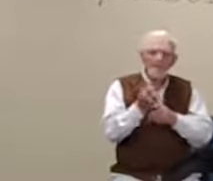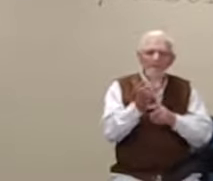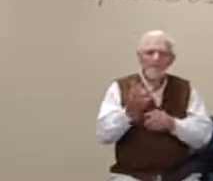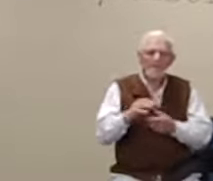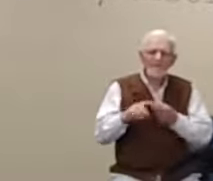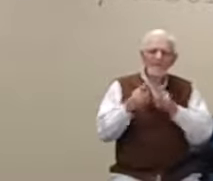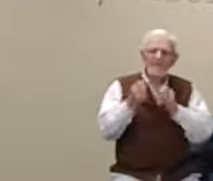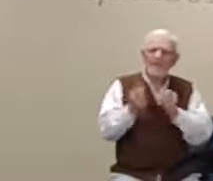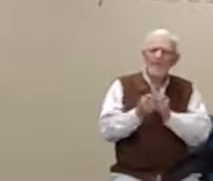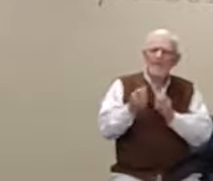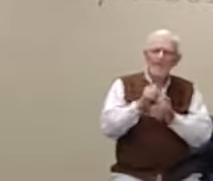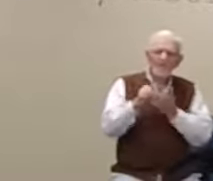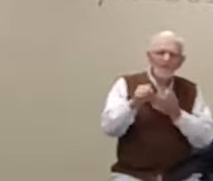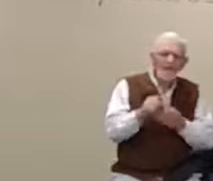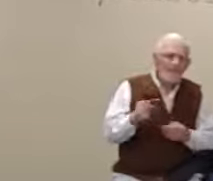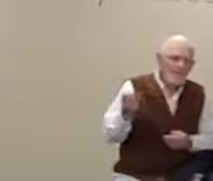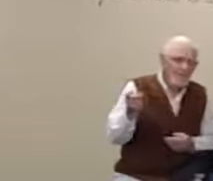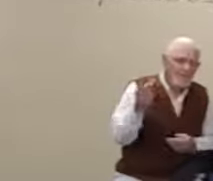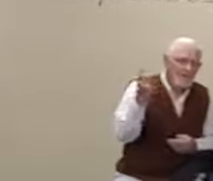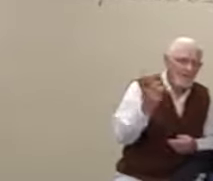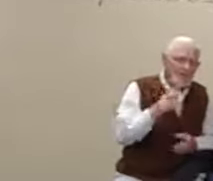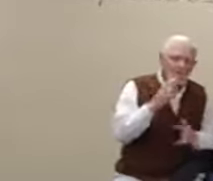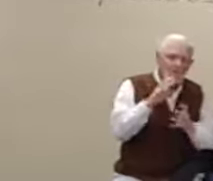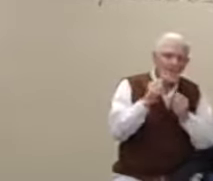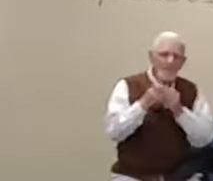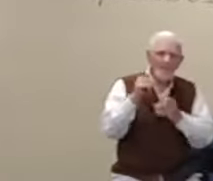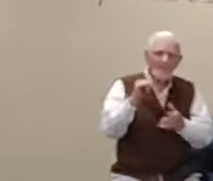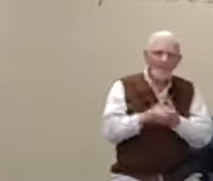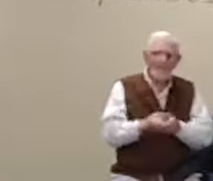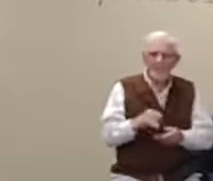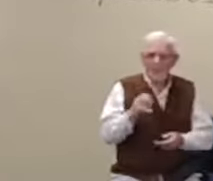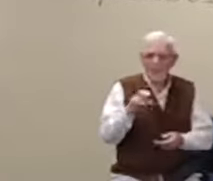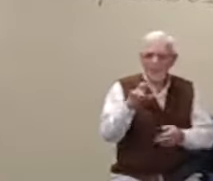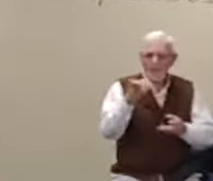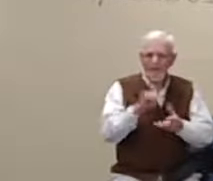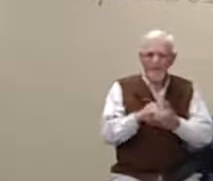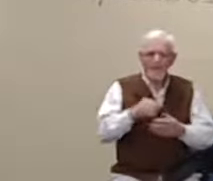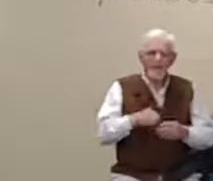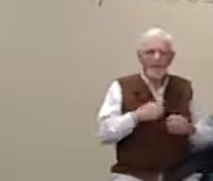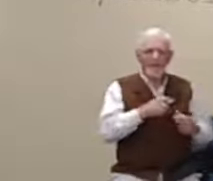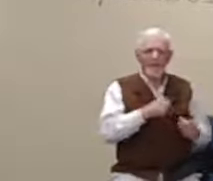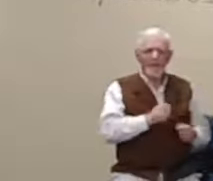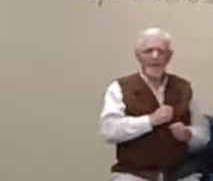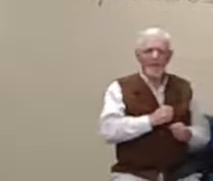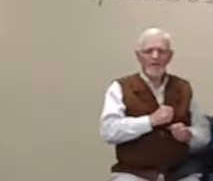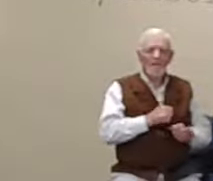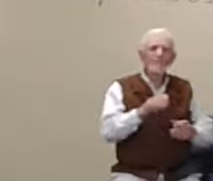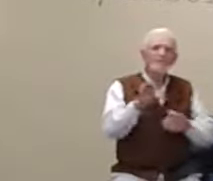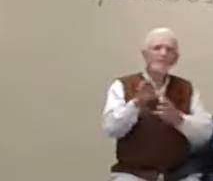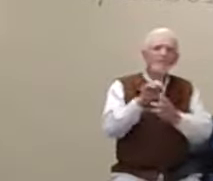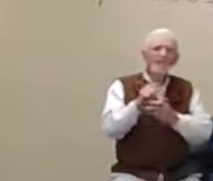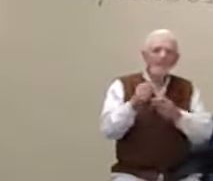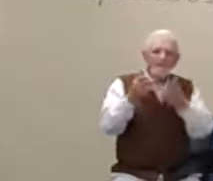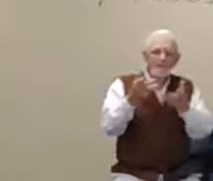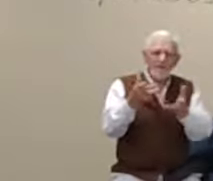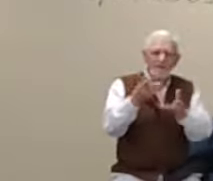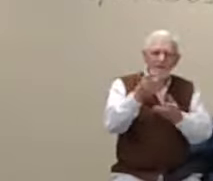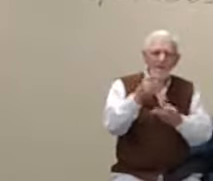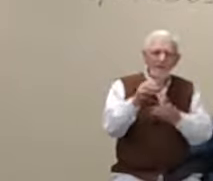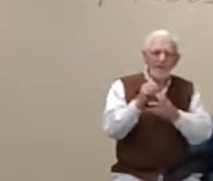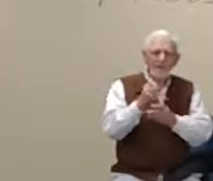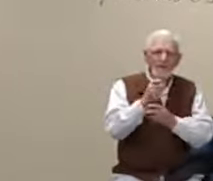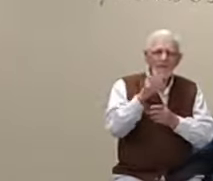saints. All right? I'm not talking about that. Actually, you do that in love. Whenever the choice is given and you get to